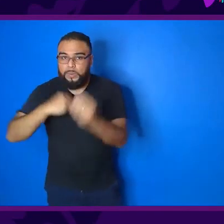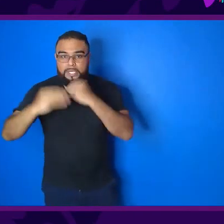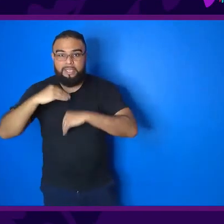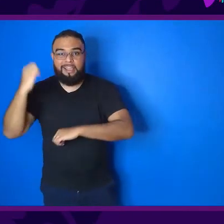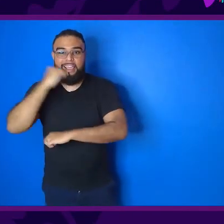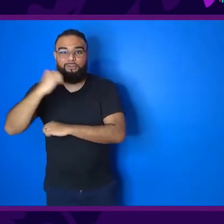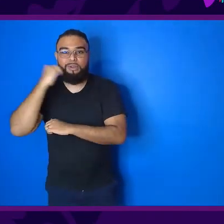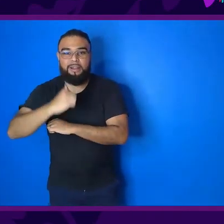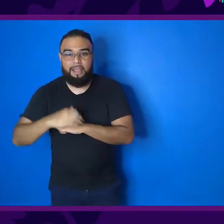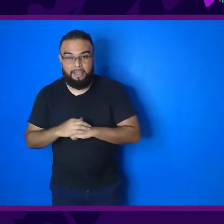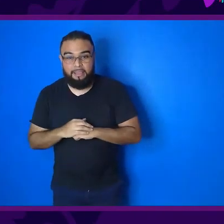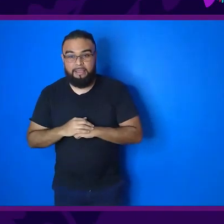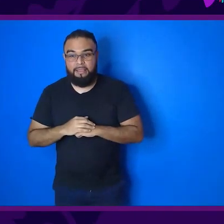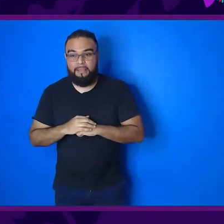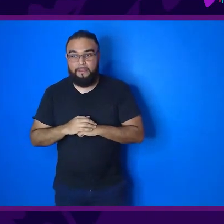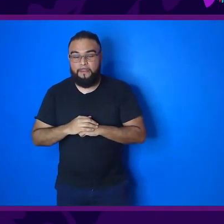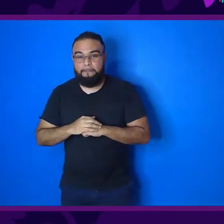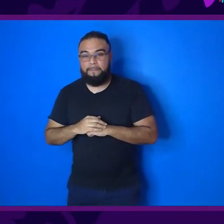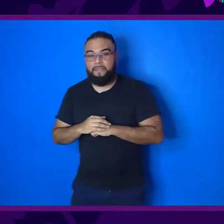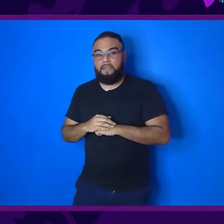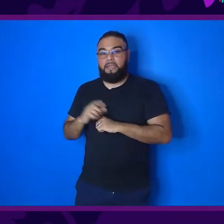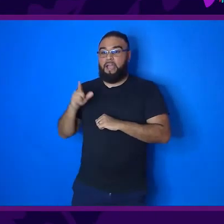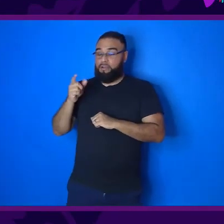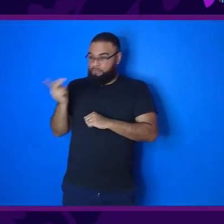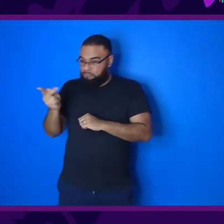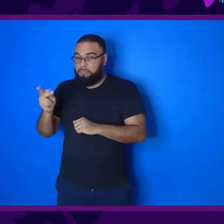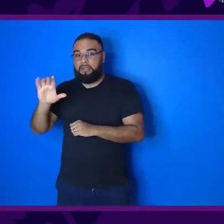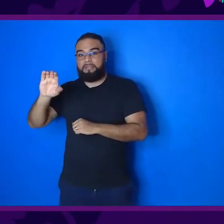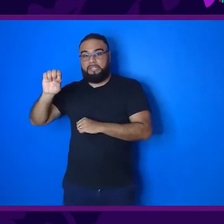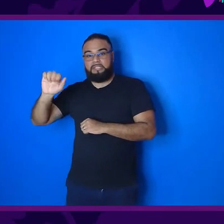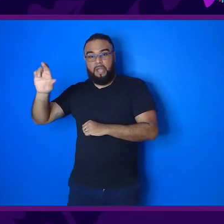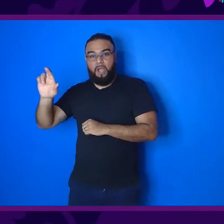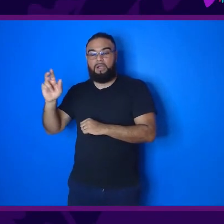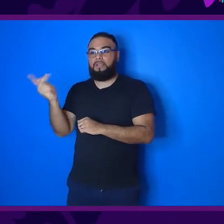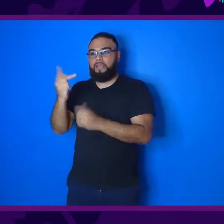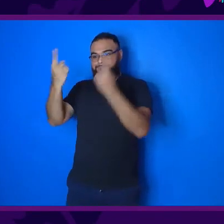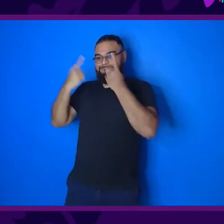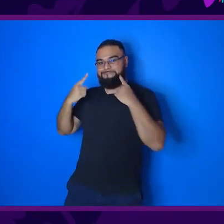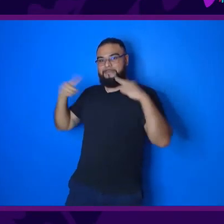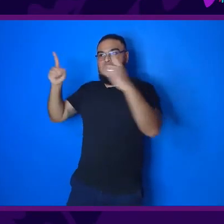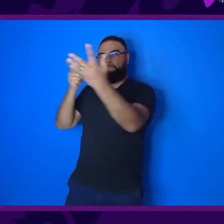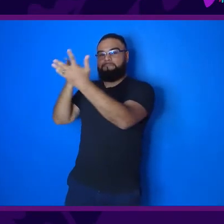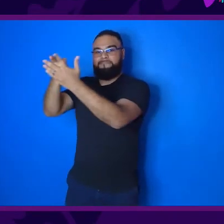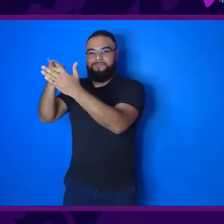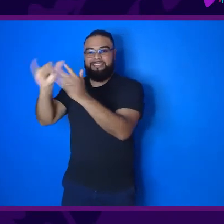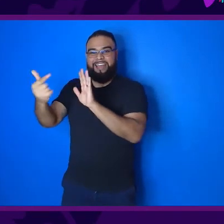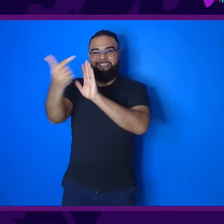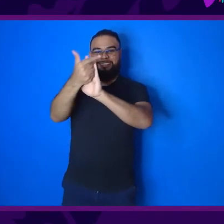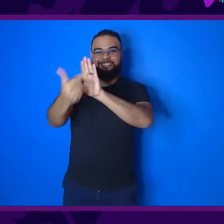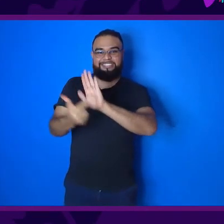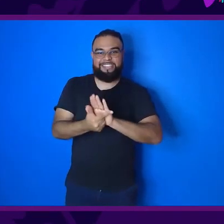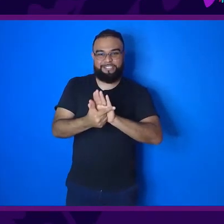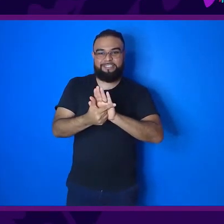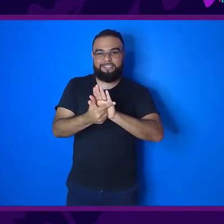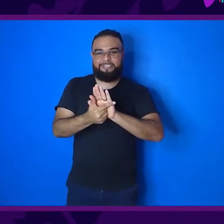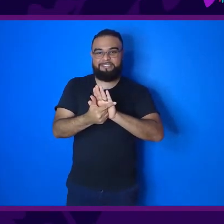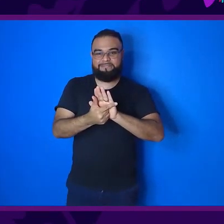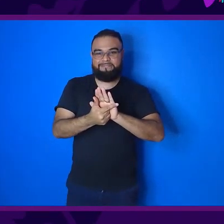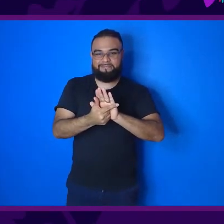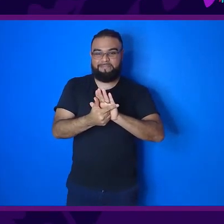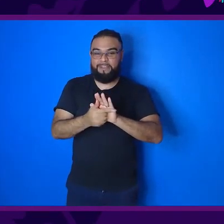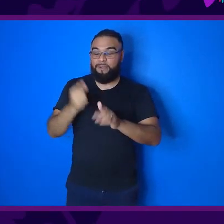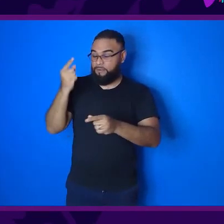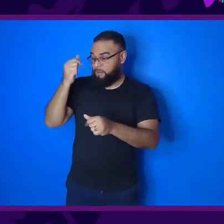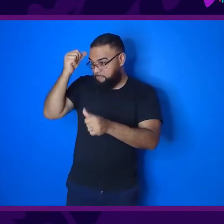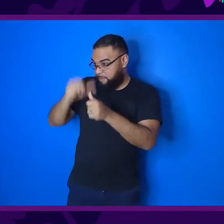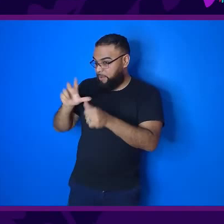over. And they produced the legislation. And I'll never forget, and I have to give Howard Berman credit, right, Dolores? Because he